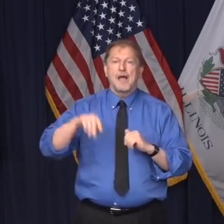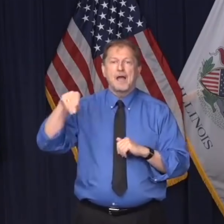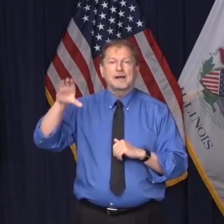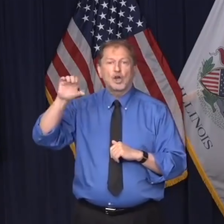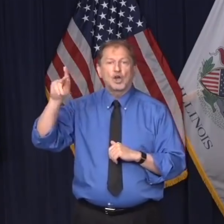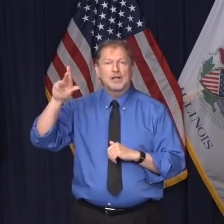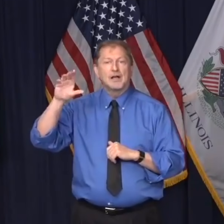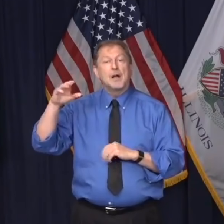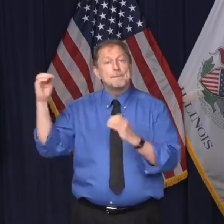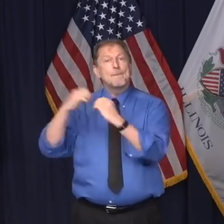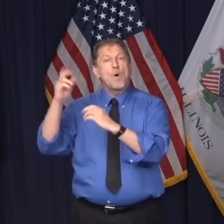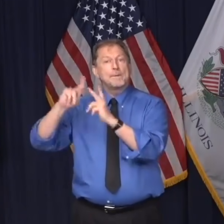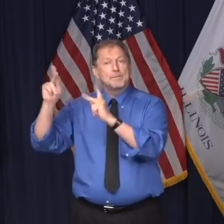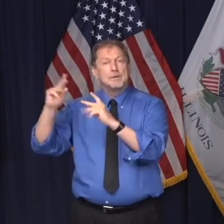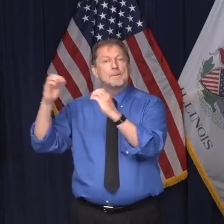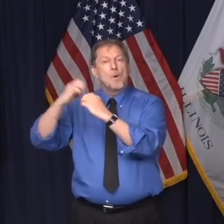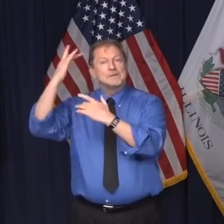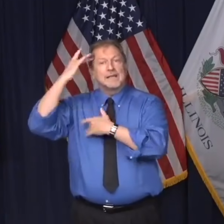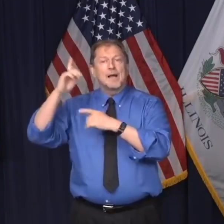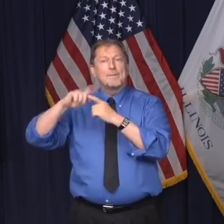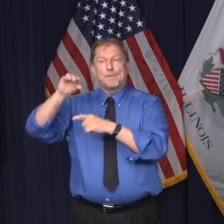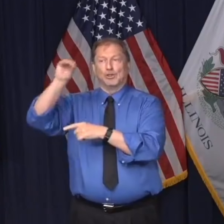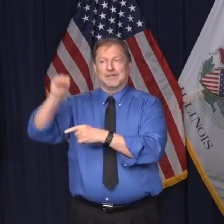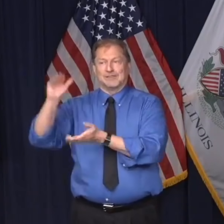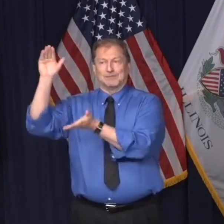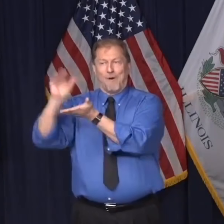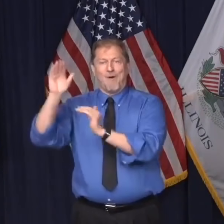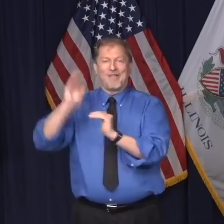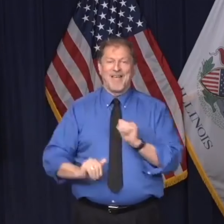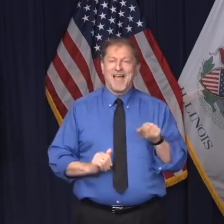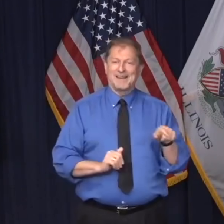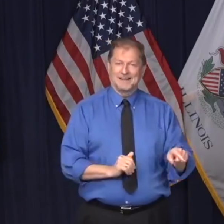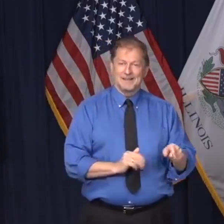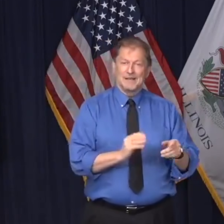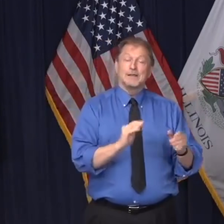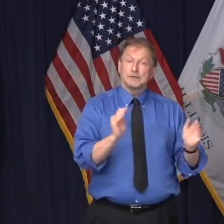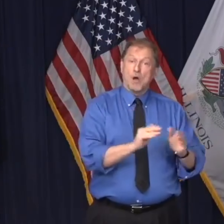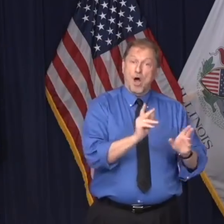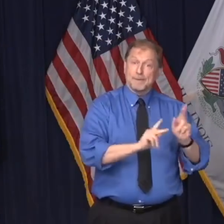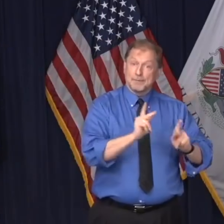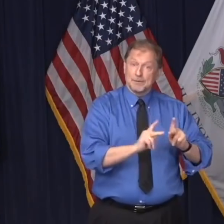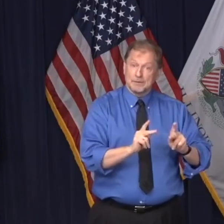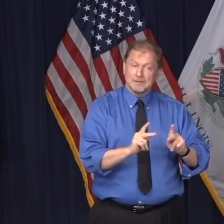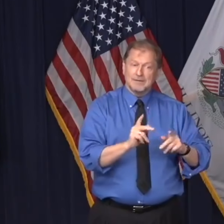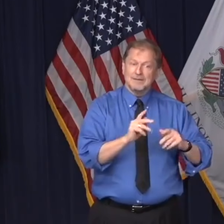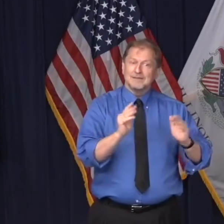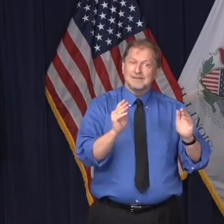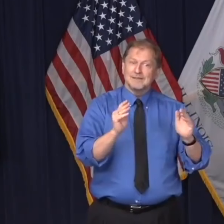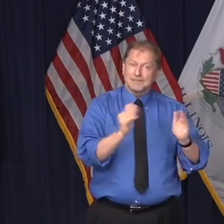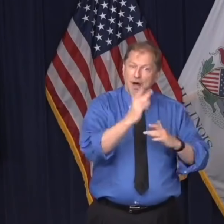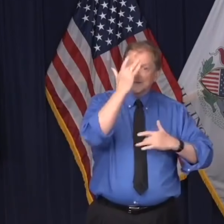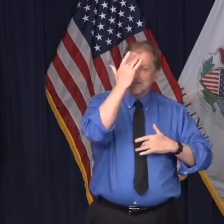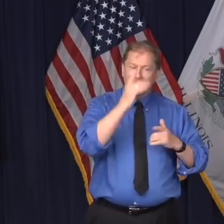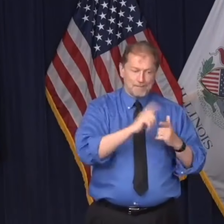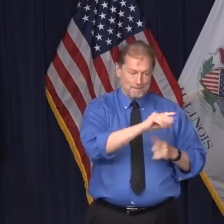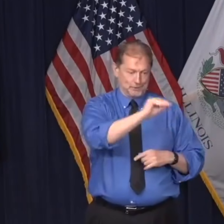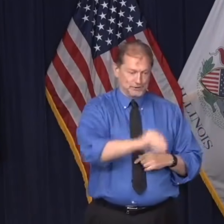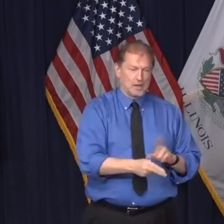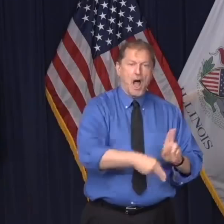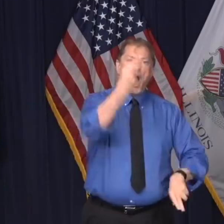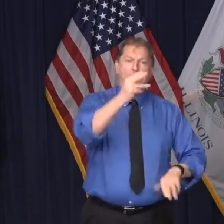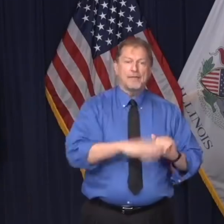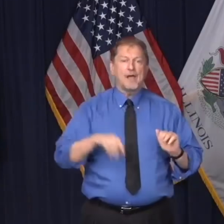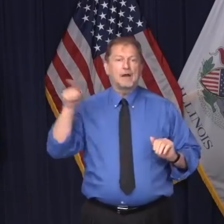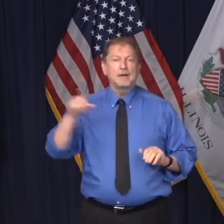other areas that seem to have many more cases. But by population, you might have a hot spot in a small, less populated